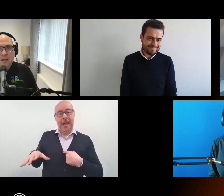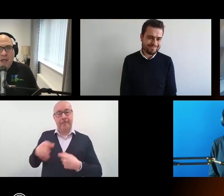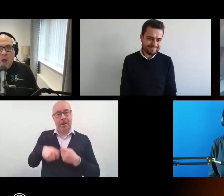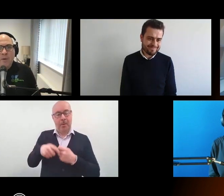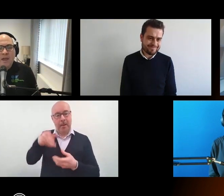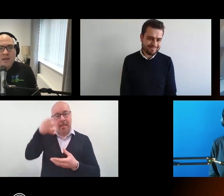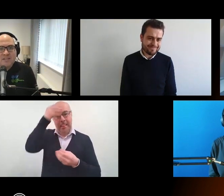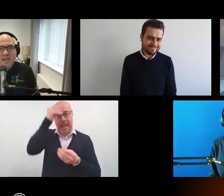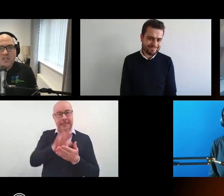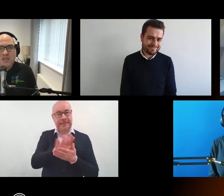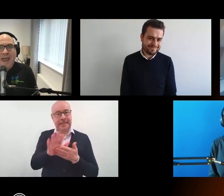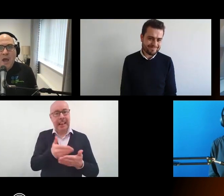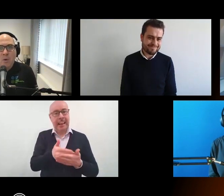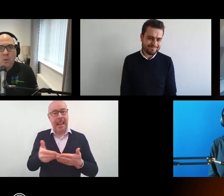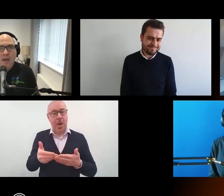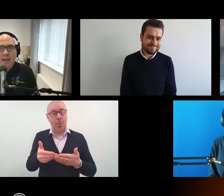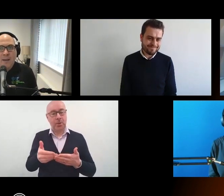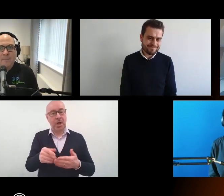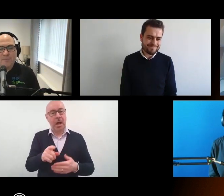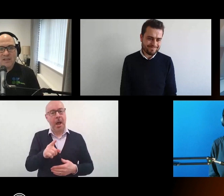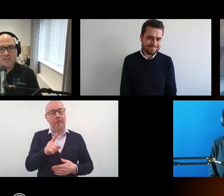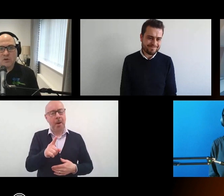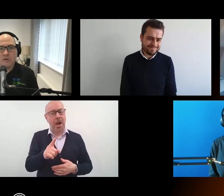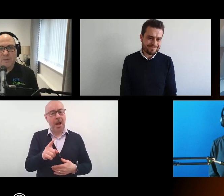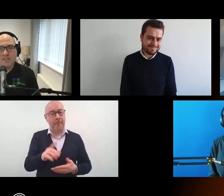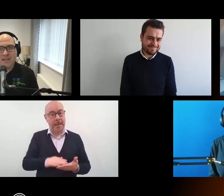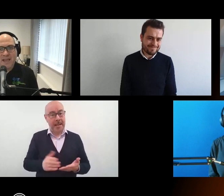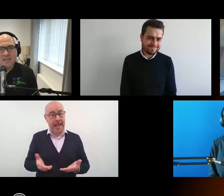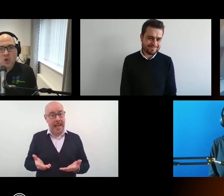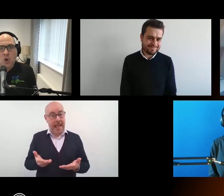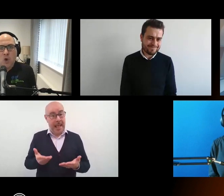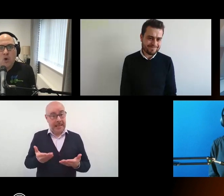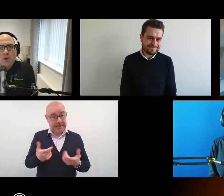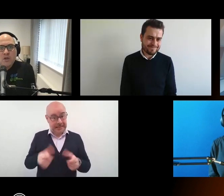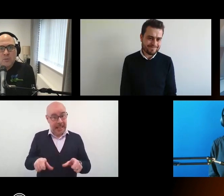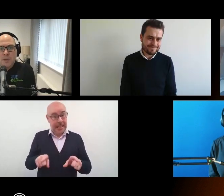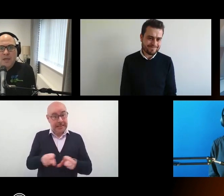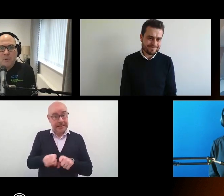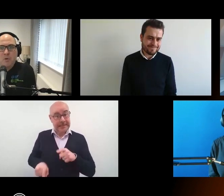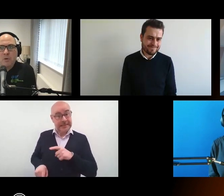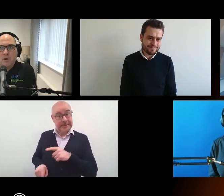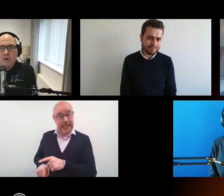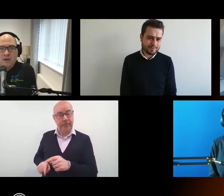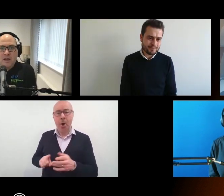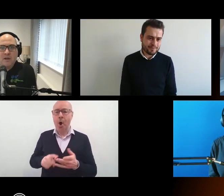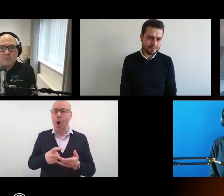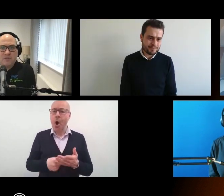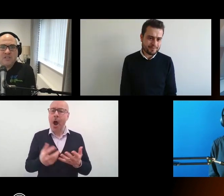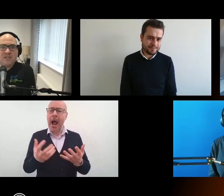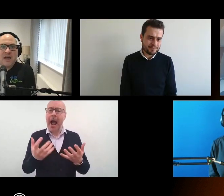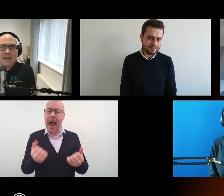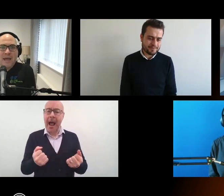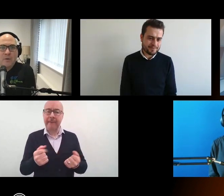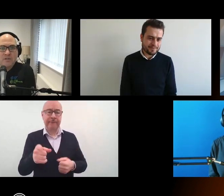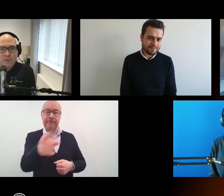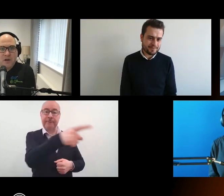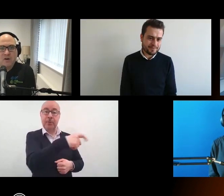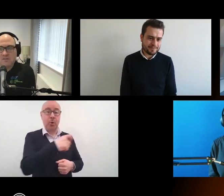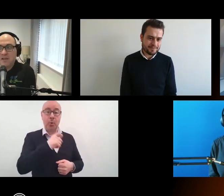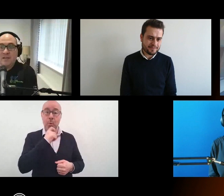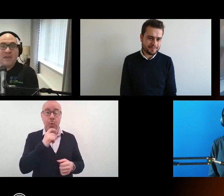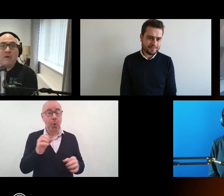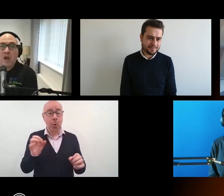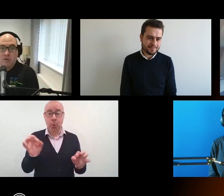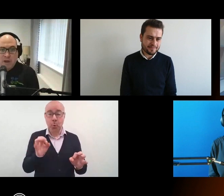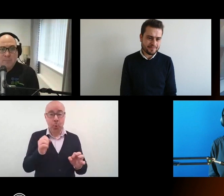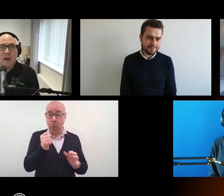language. Mm-hmm. Are we at a stage now where that's still very much the case, or do people learn British Sign Language